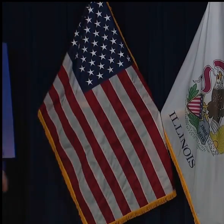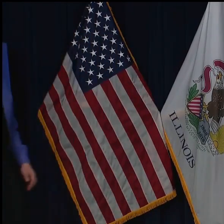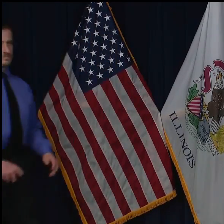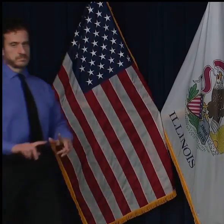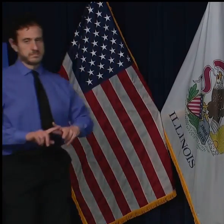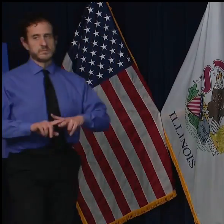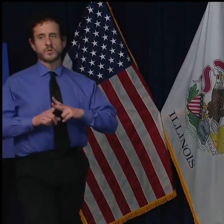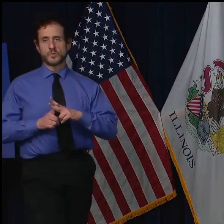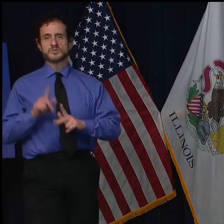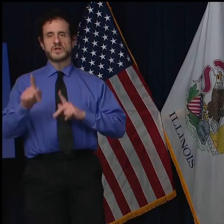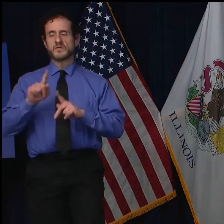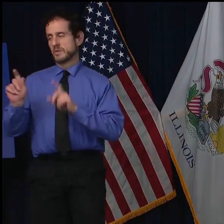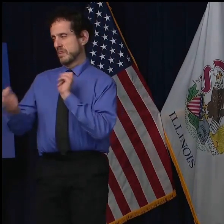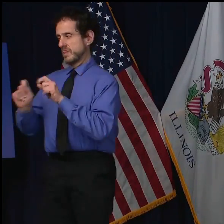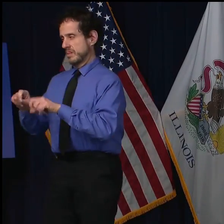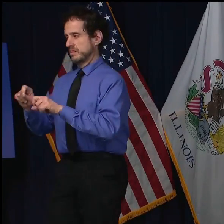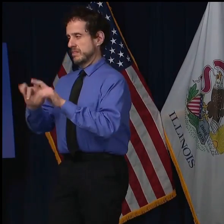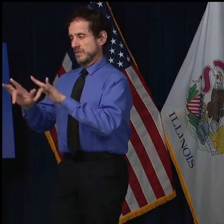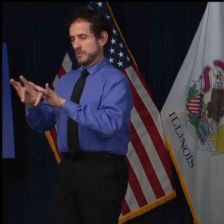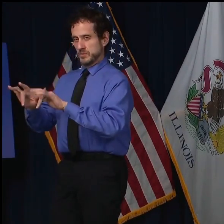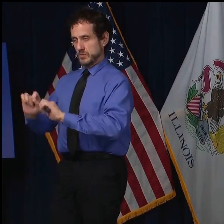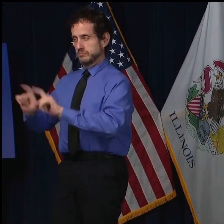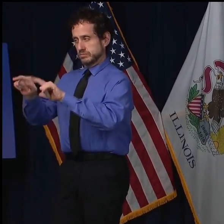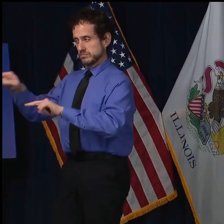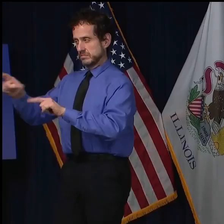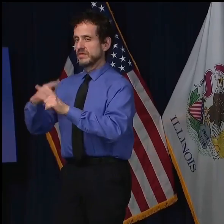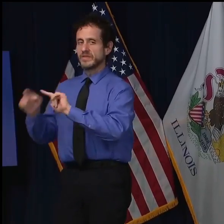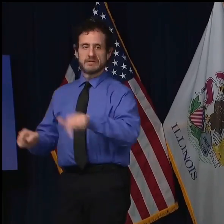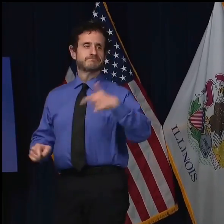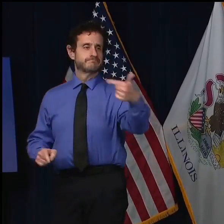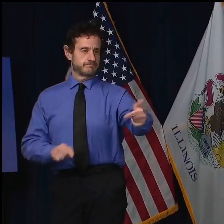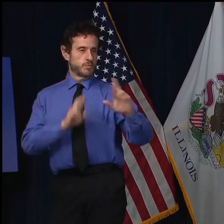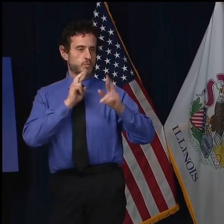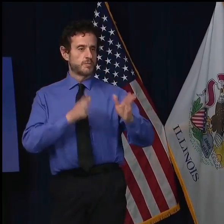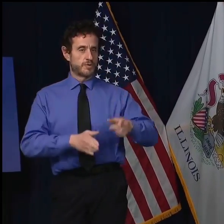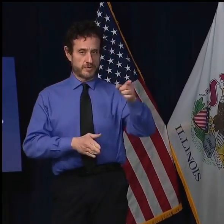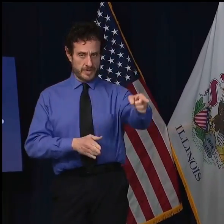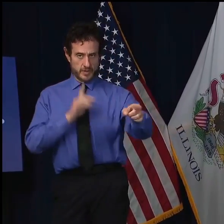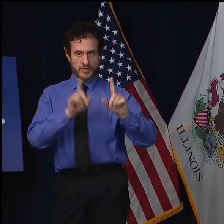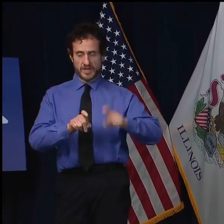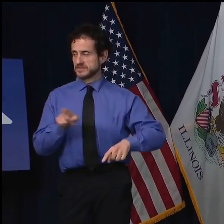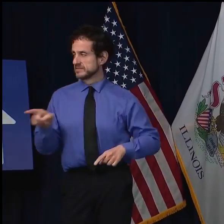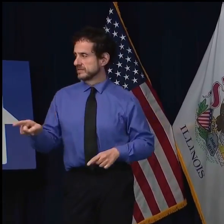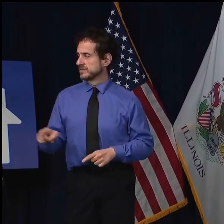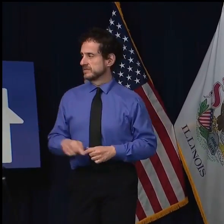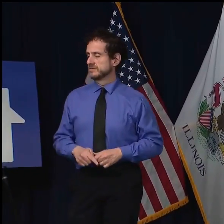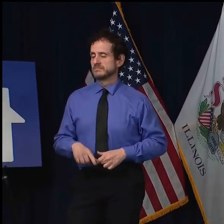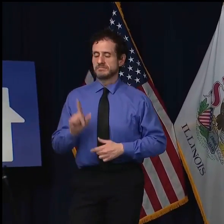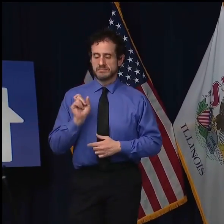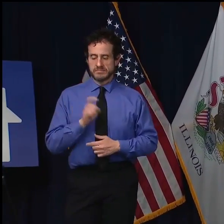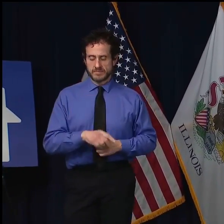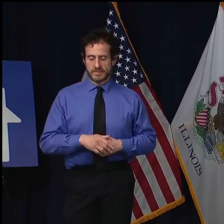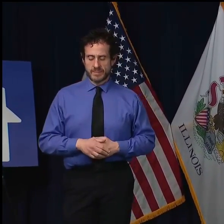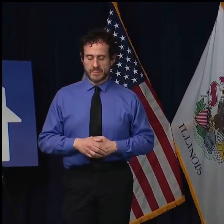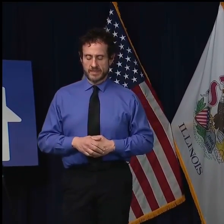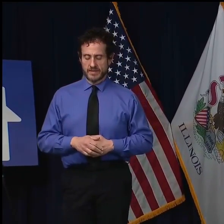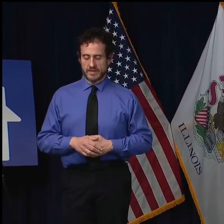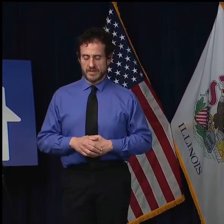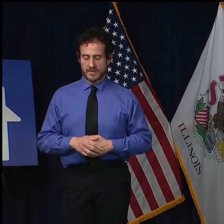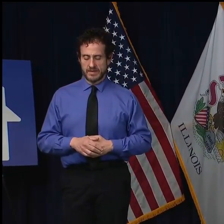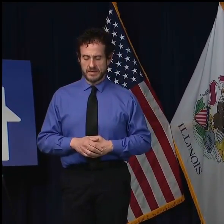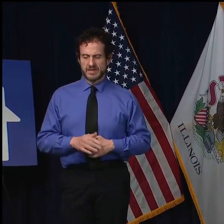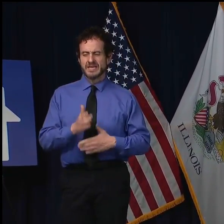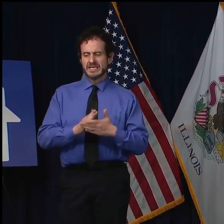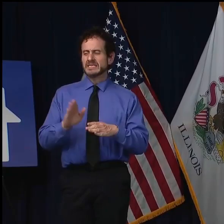come into the room. All right. Jim Haggerty at Rock River Times. Governor, some